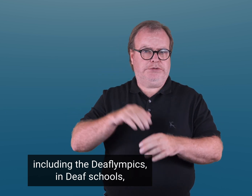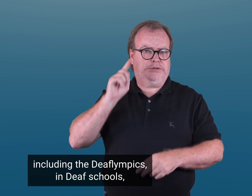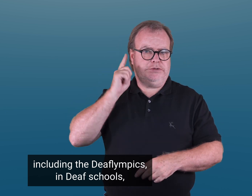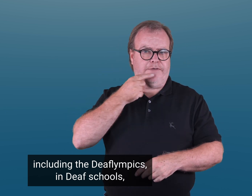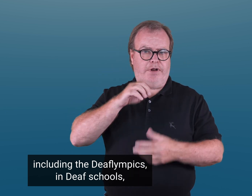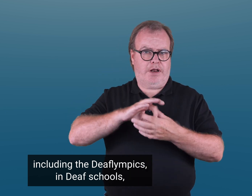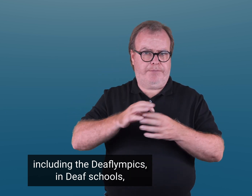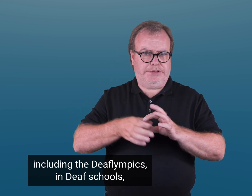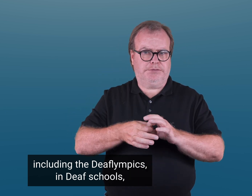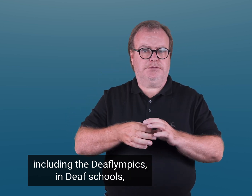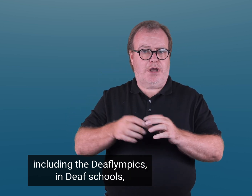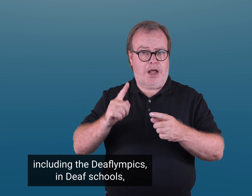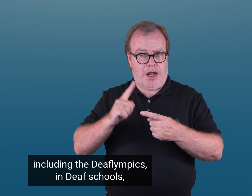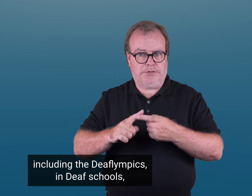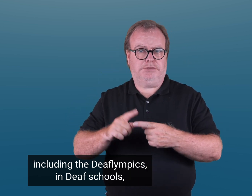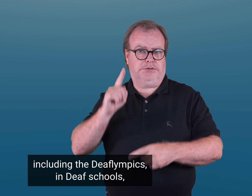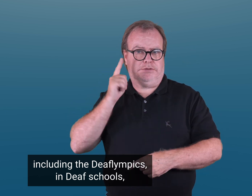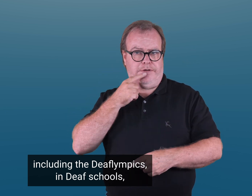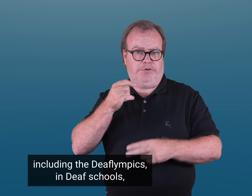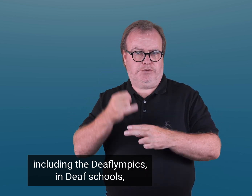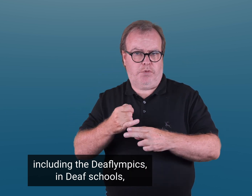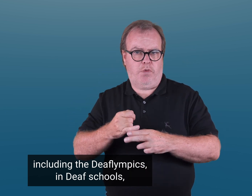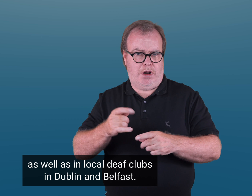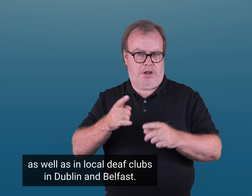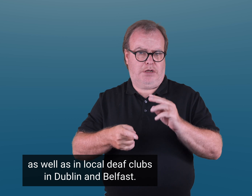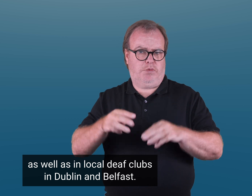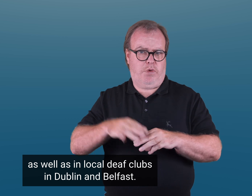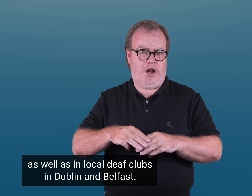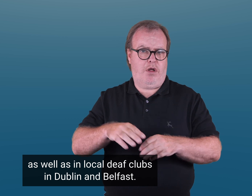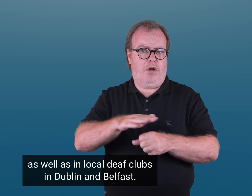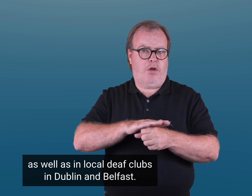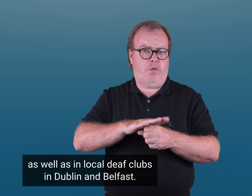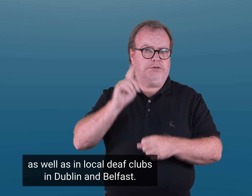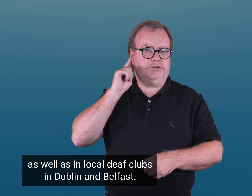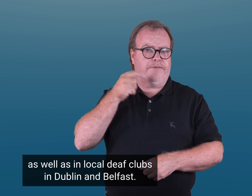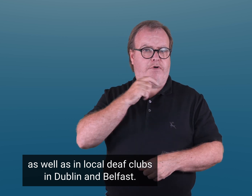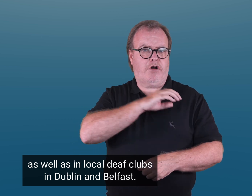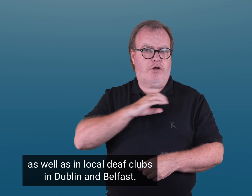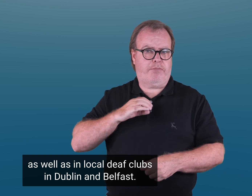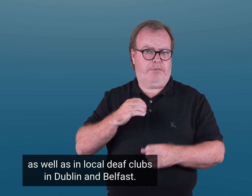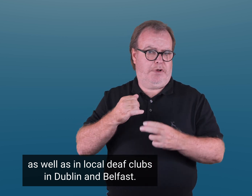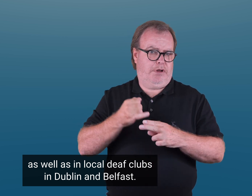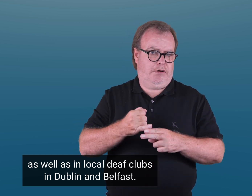including the Deaf Olympics, in deaf schools, as well as in local deaf clubs in Dublin and